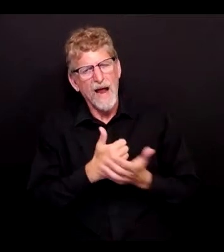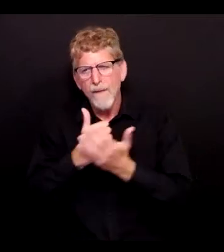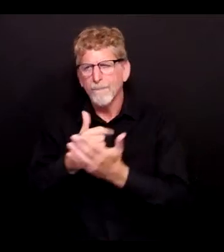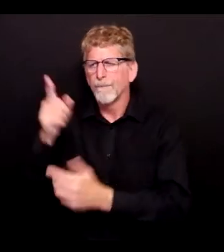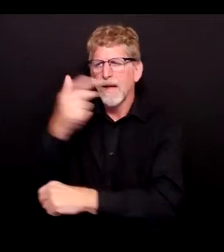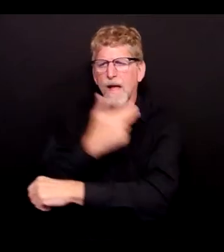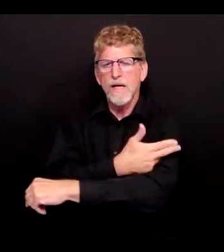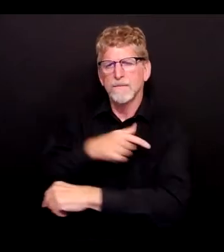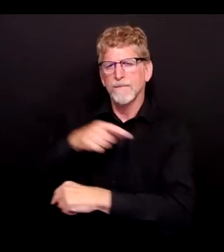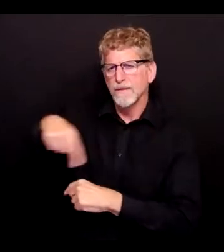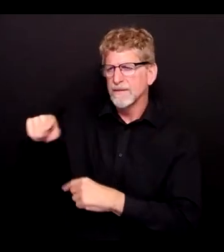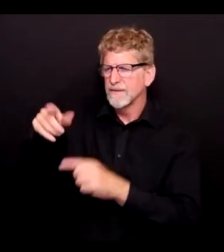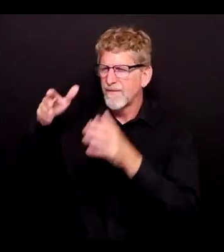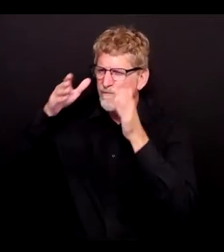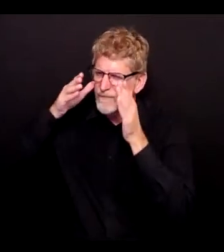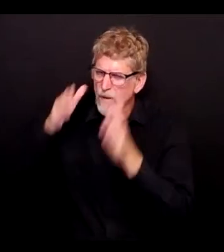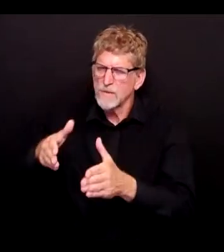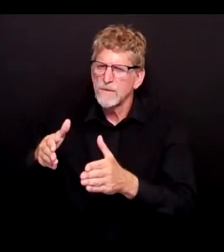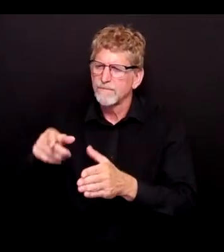to reach